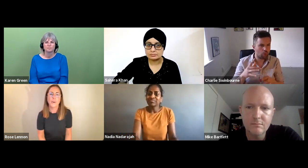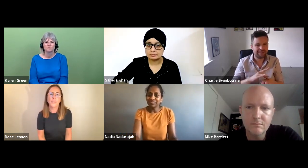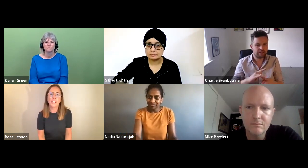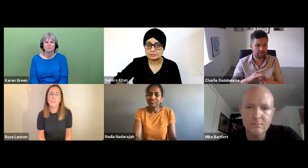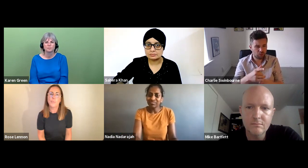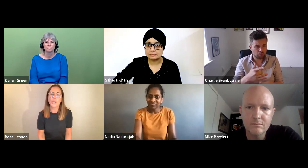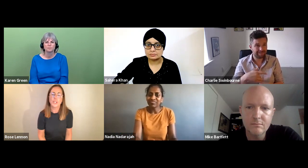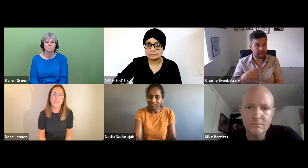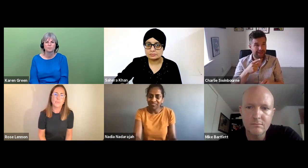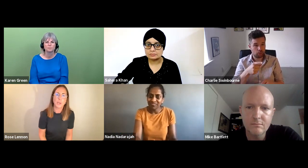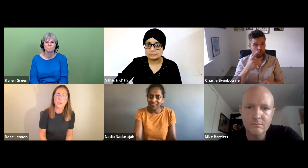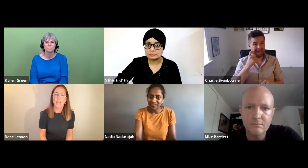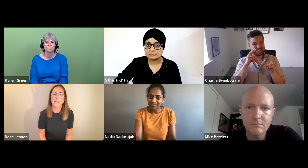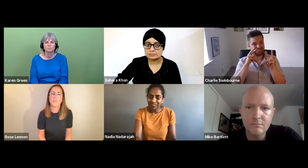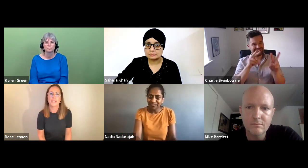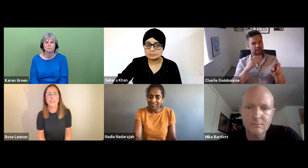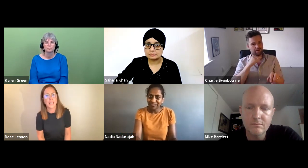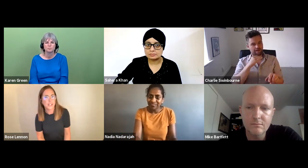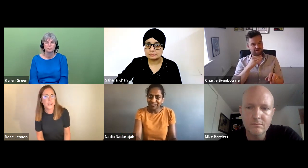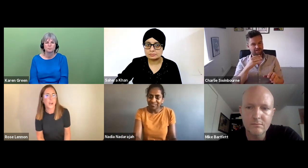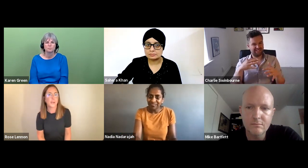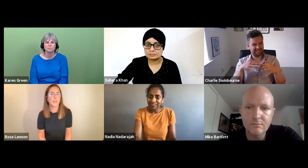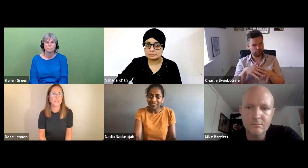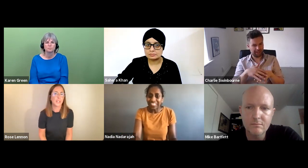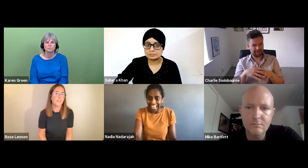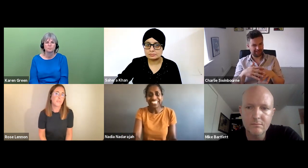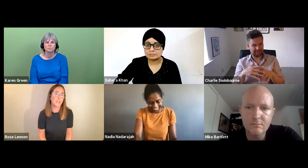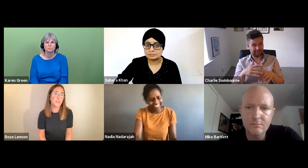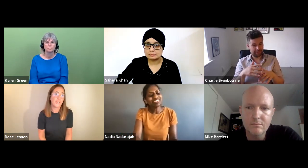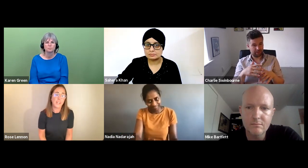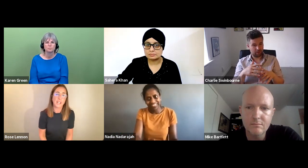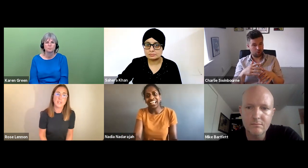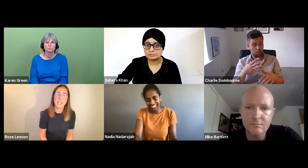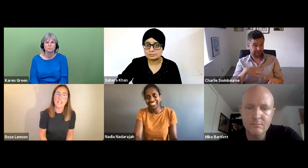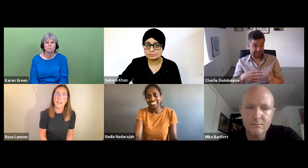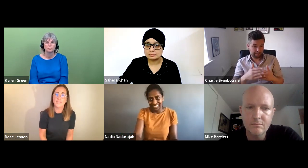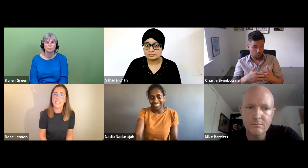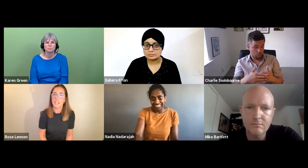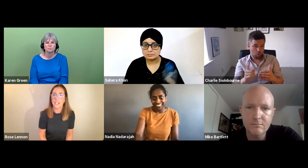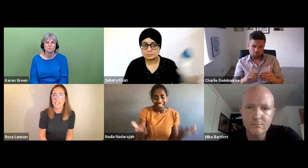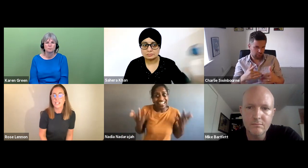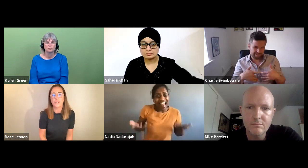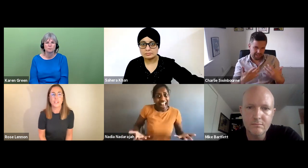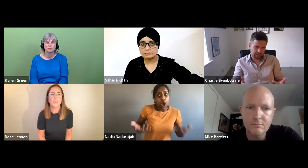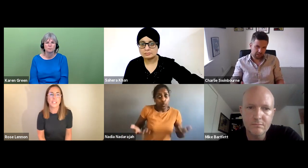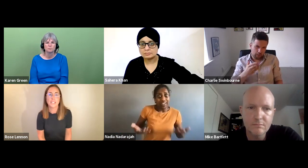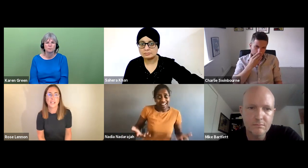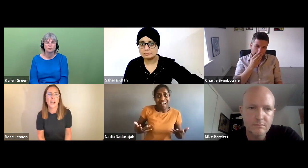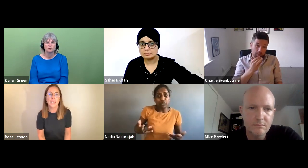So when you've been watching different programs, theatre shows, do you feel like you see enough intersectionality? Do you think I think